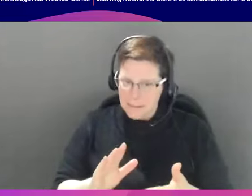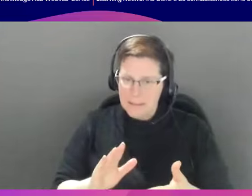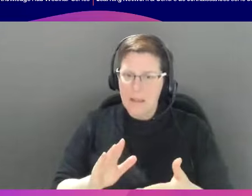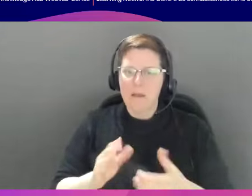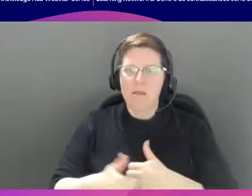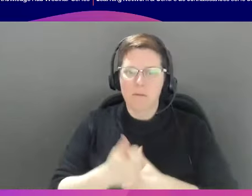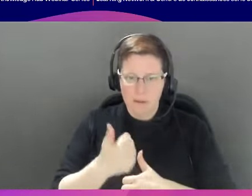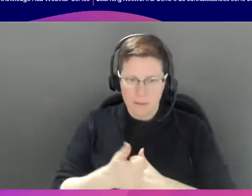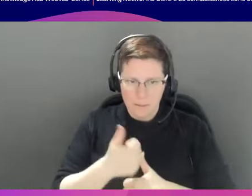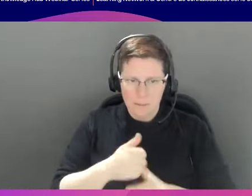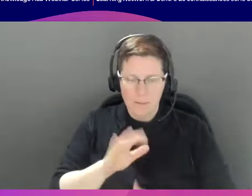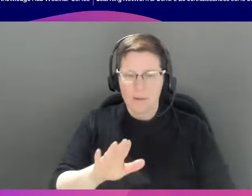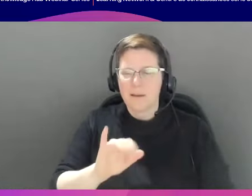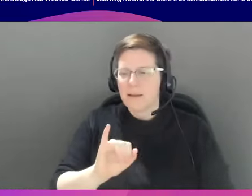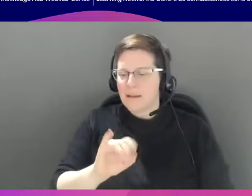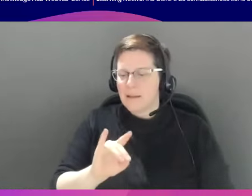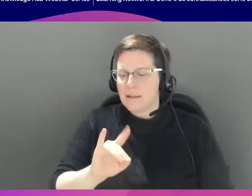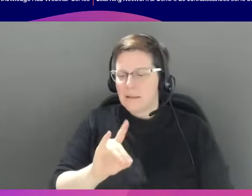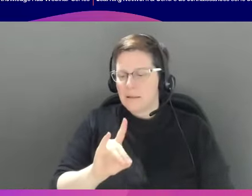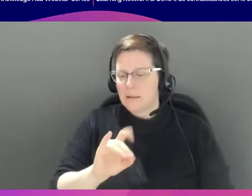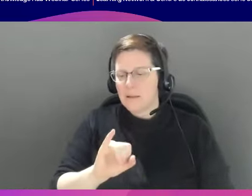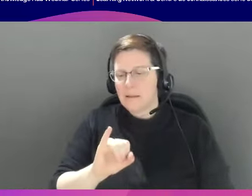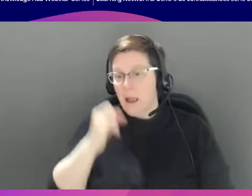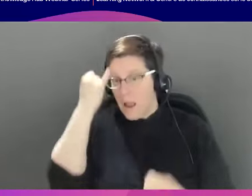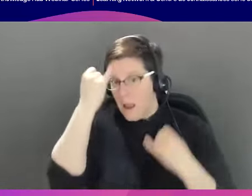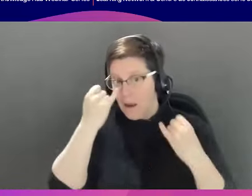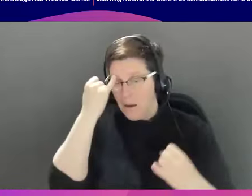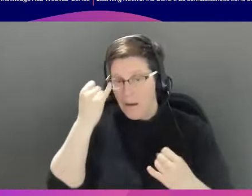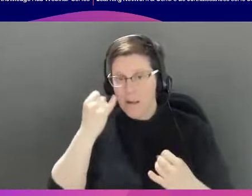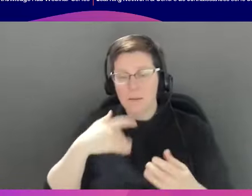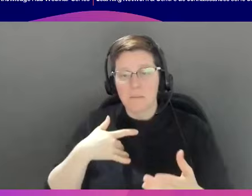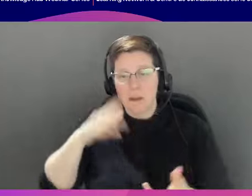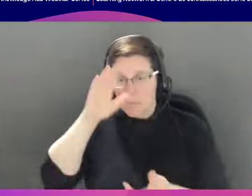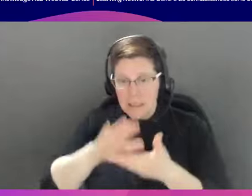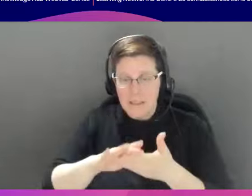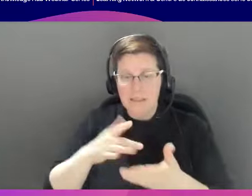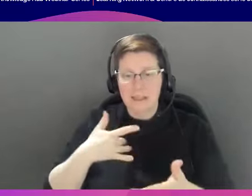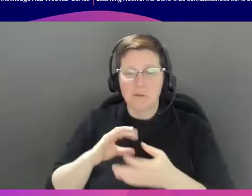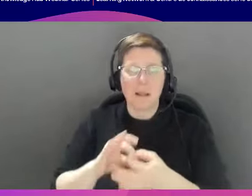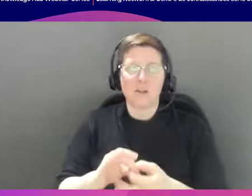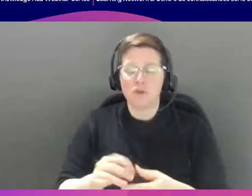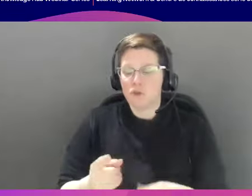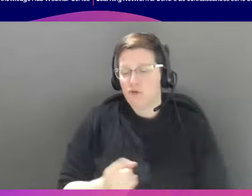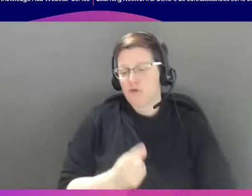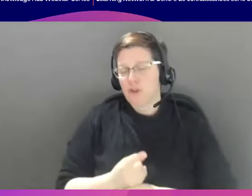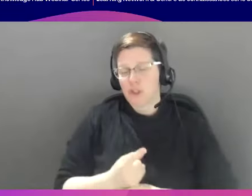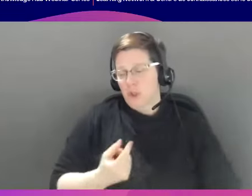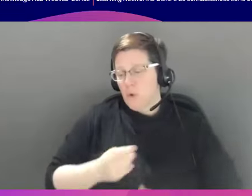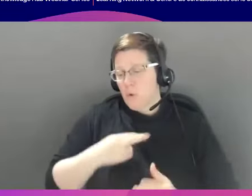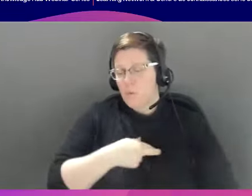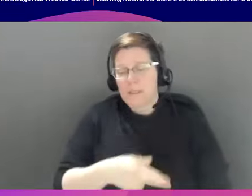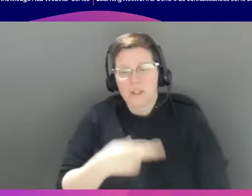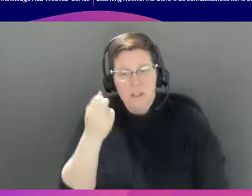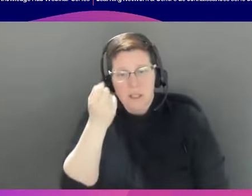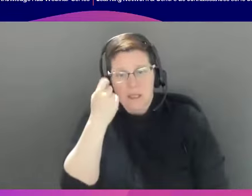example, ideology as a category in these frameworks is still often associated to kind of traditional religious understandings of